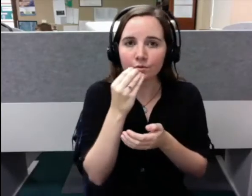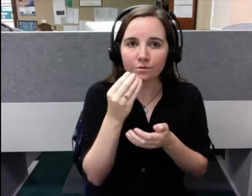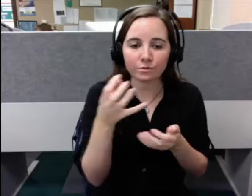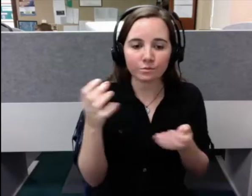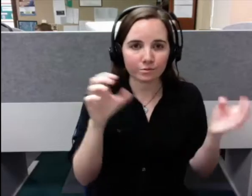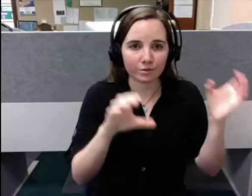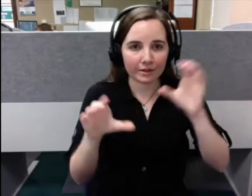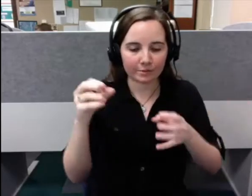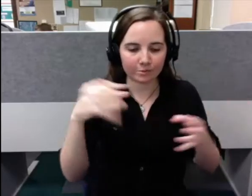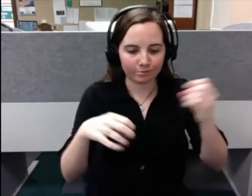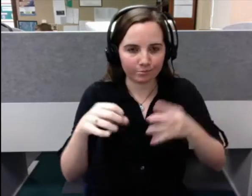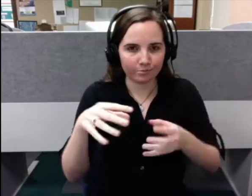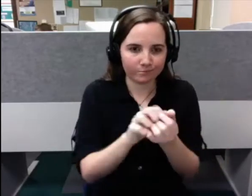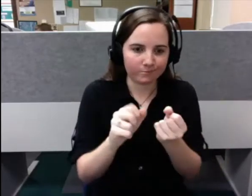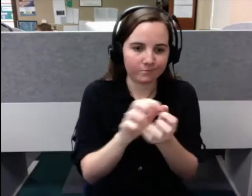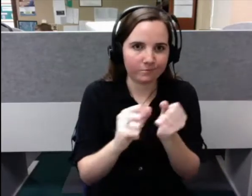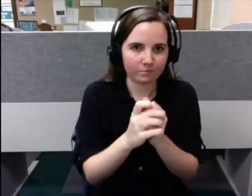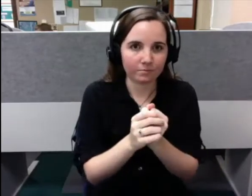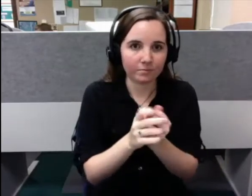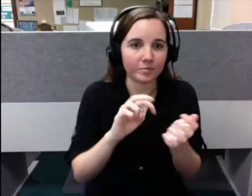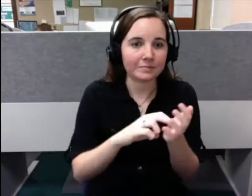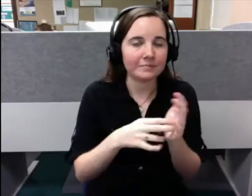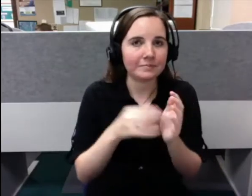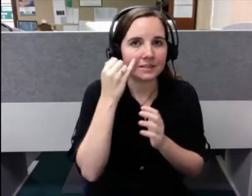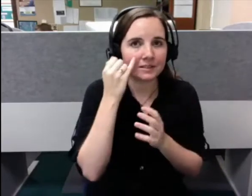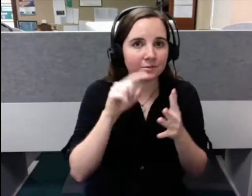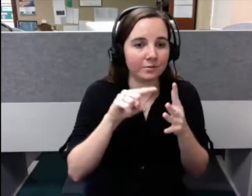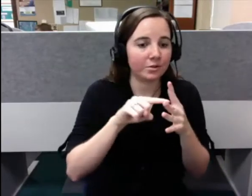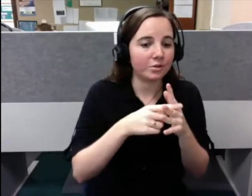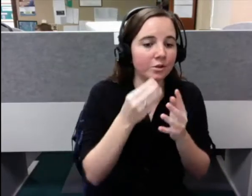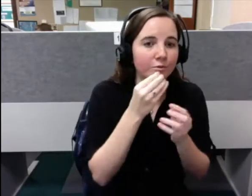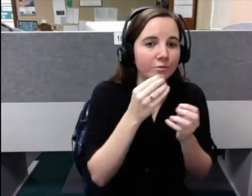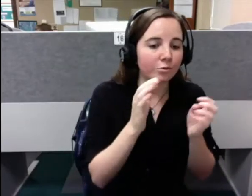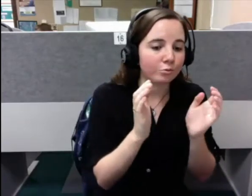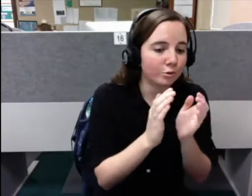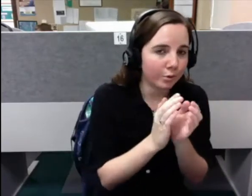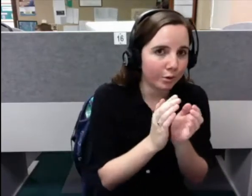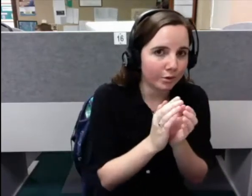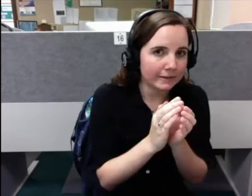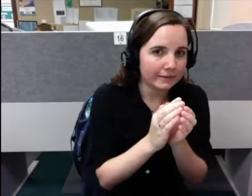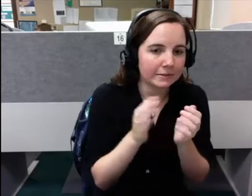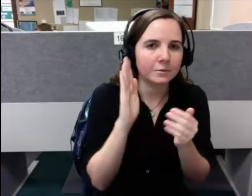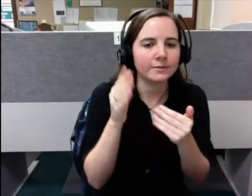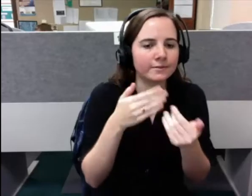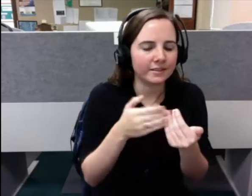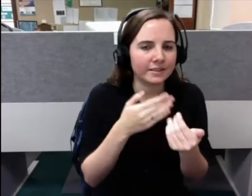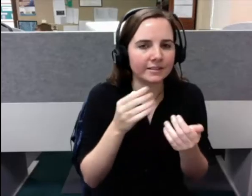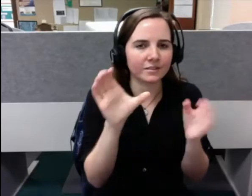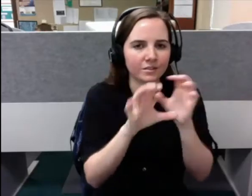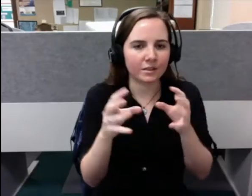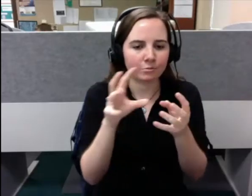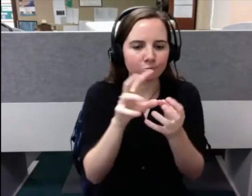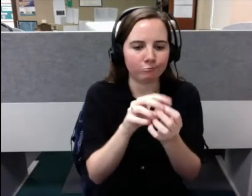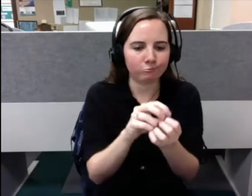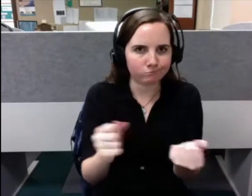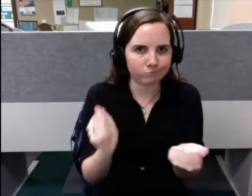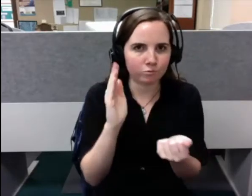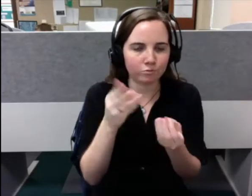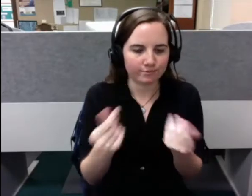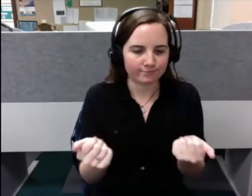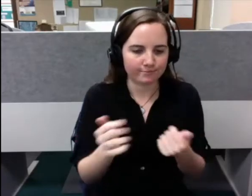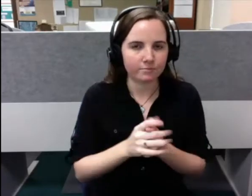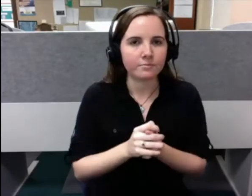with chemicals. By having smaller particles, the surface area for chemical digestion will be increased. Additionally, in your